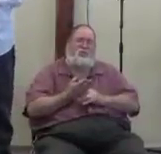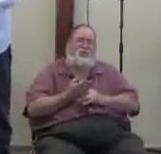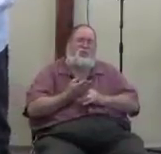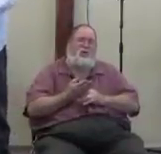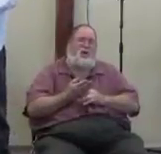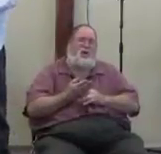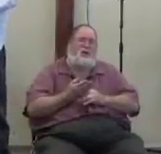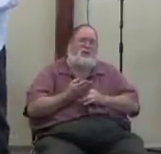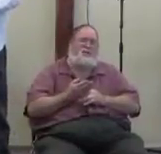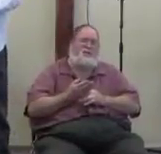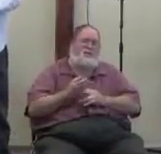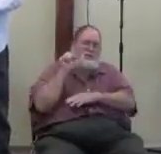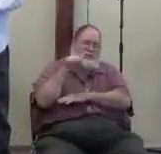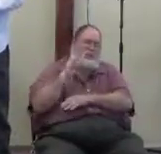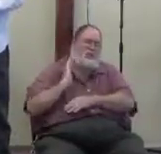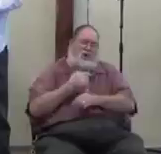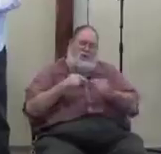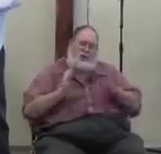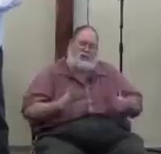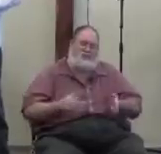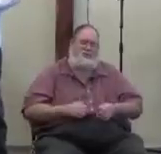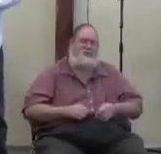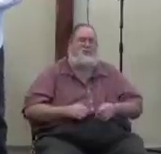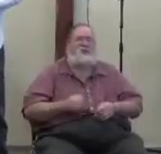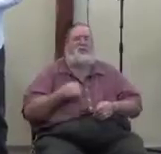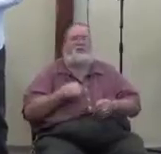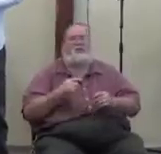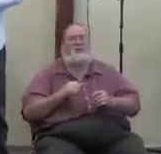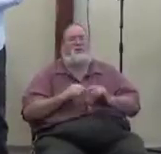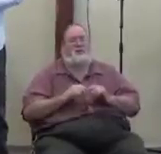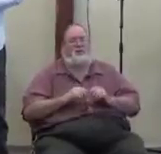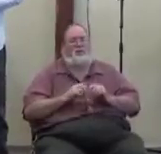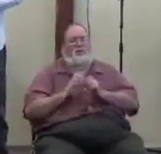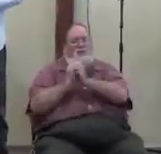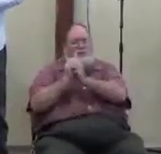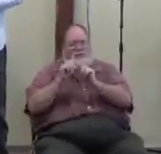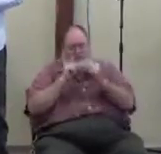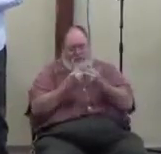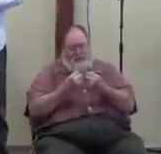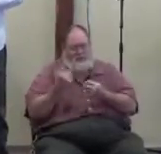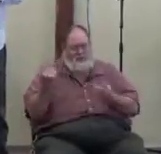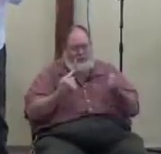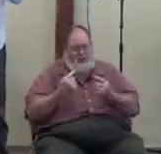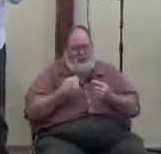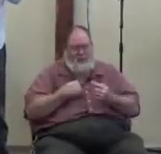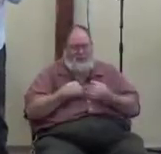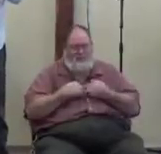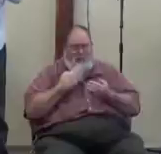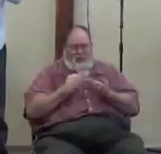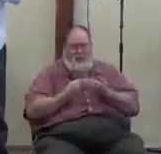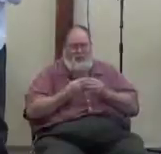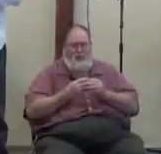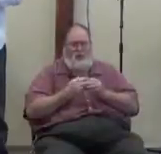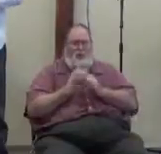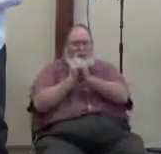comes up. They've got some really good worship lined up for us here. And I want us just to rest in the